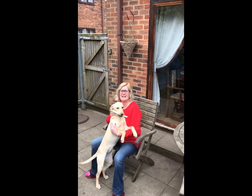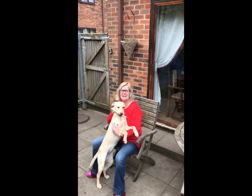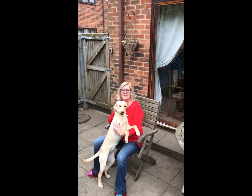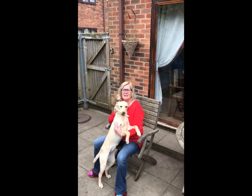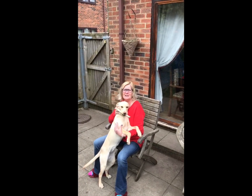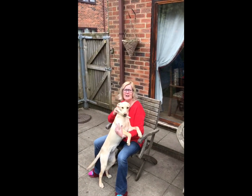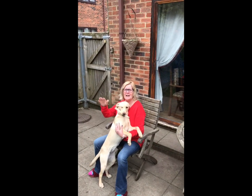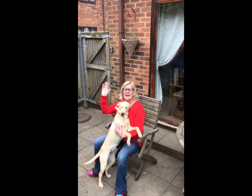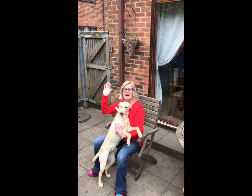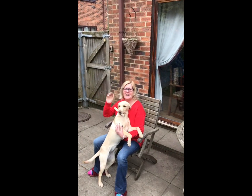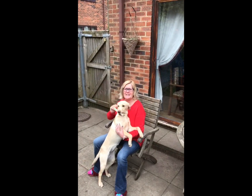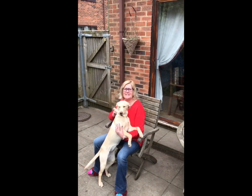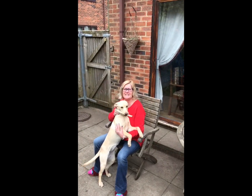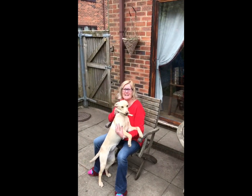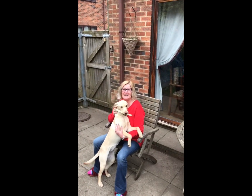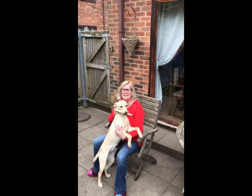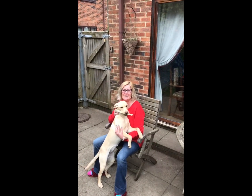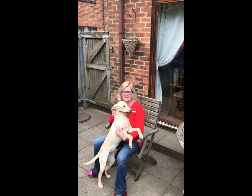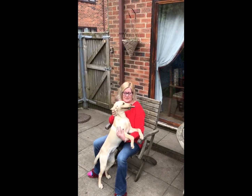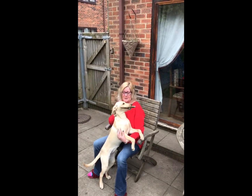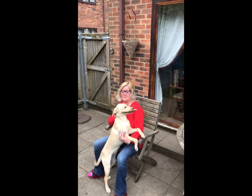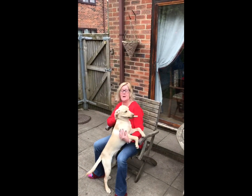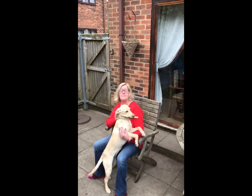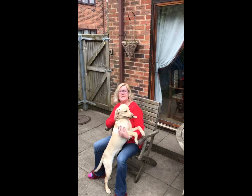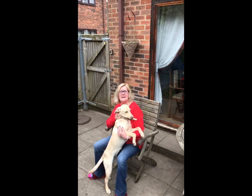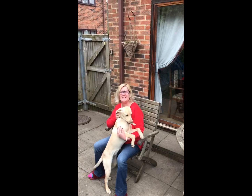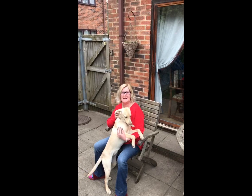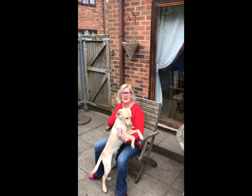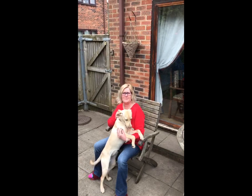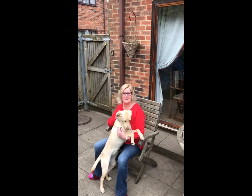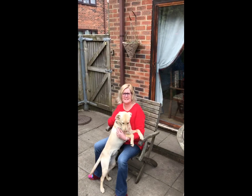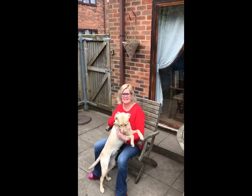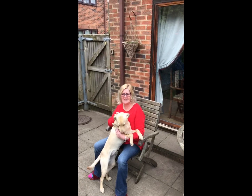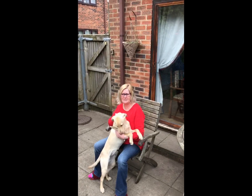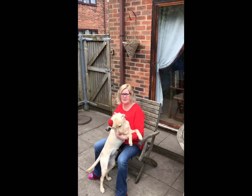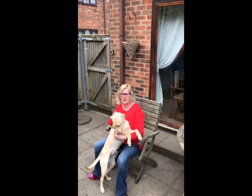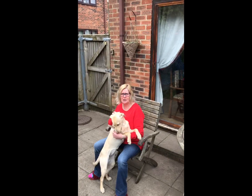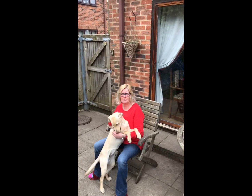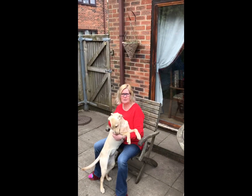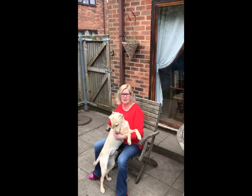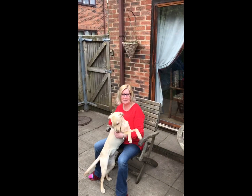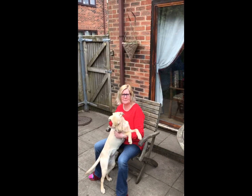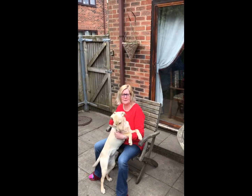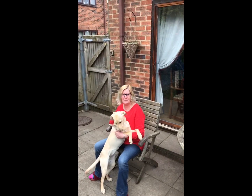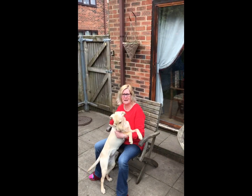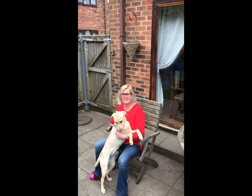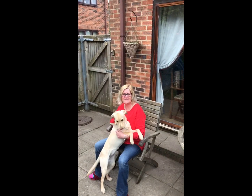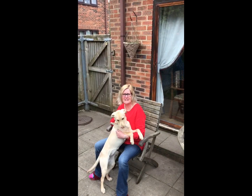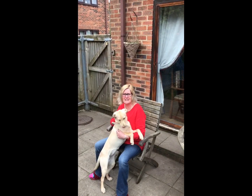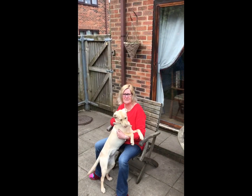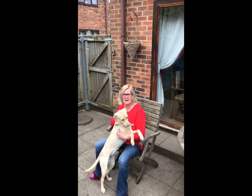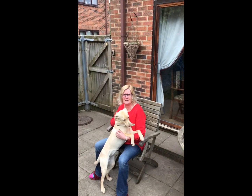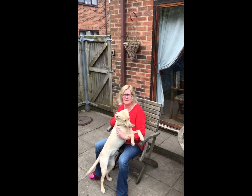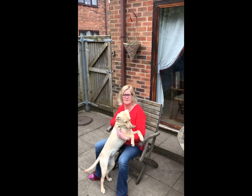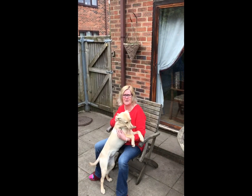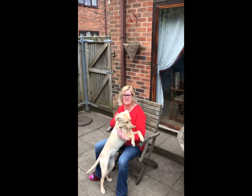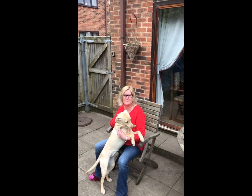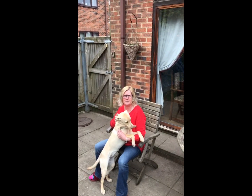hello. Hi, this is a hello from Millie and myself. Hope you're all keeping well and safe. I've been very